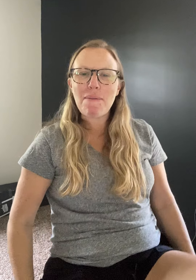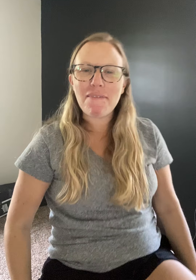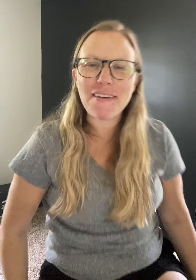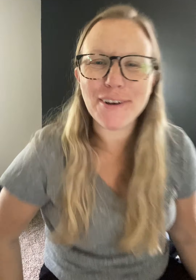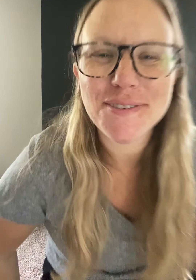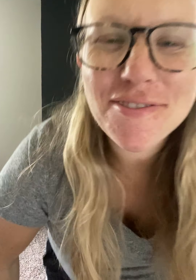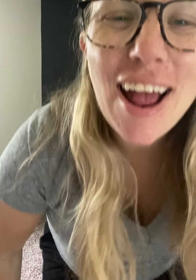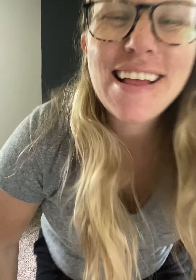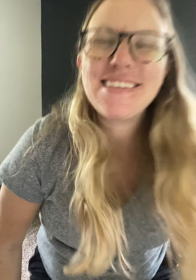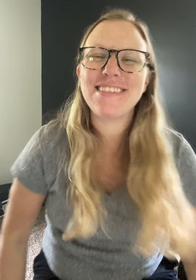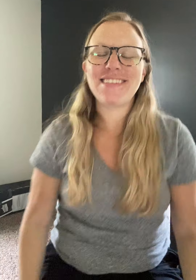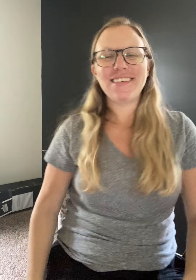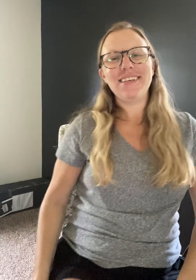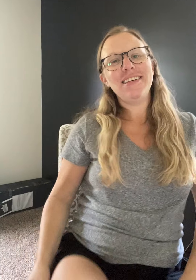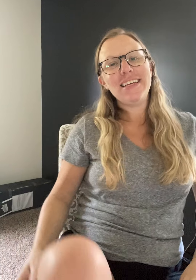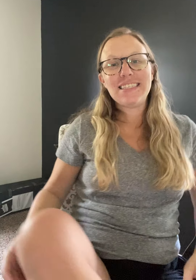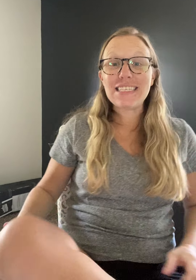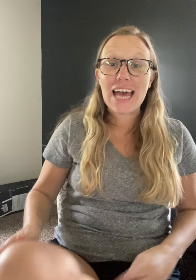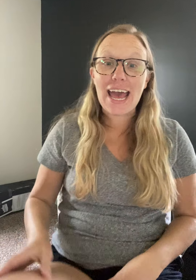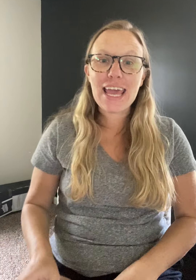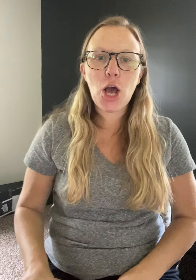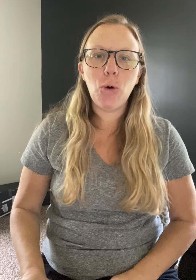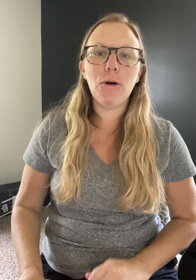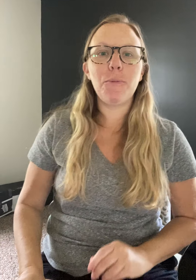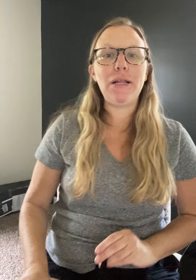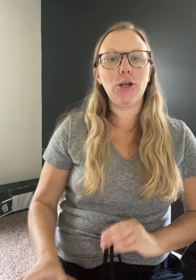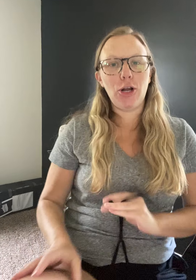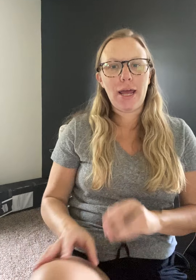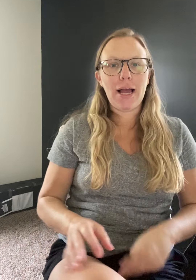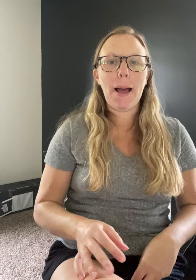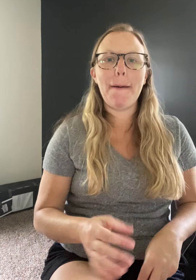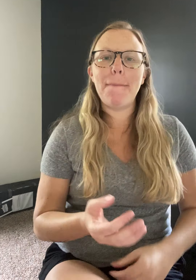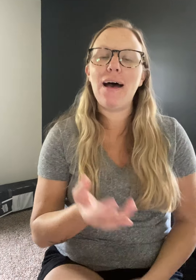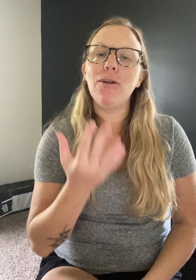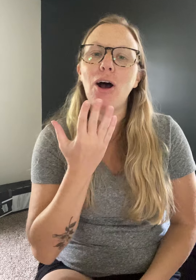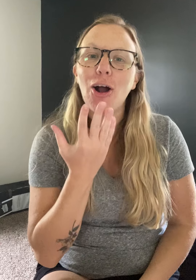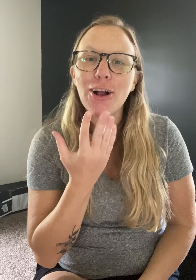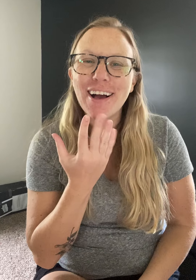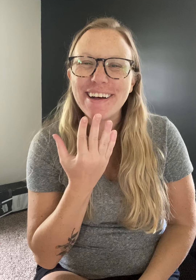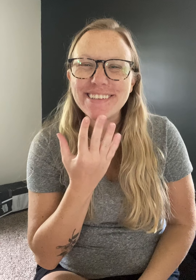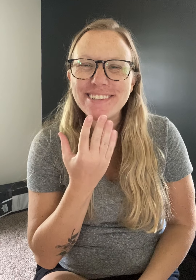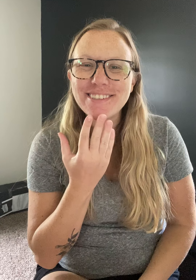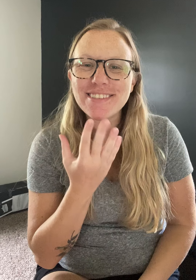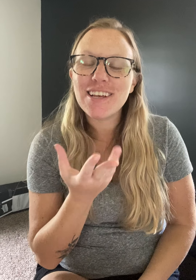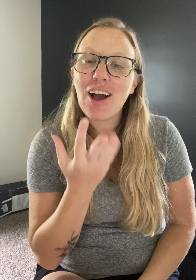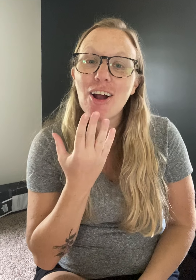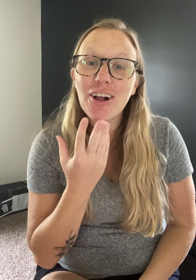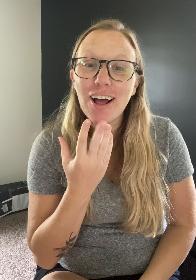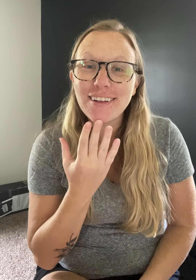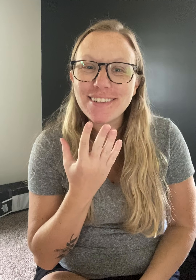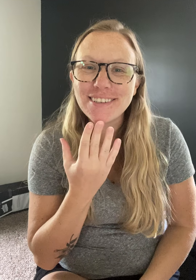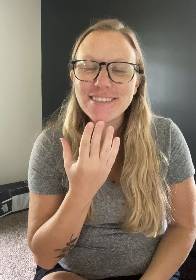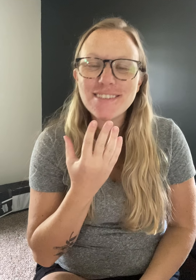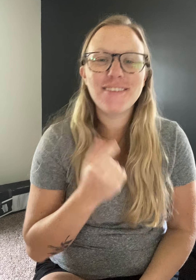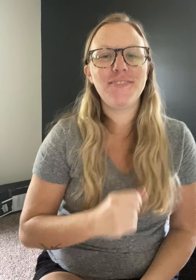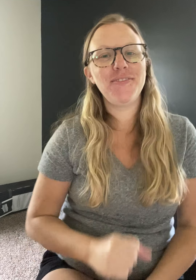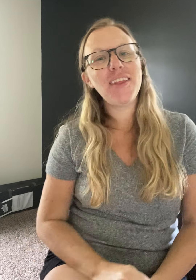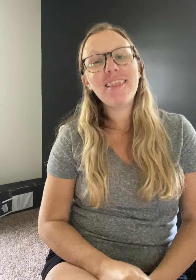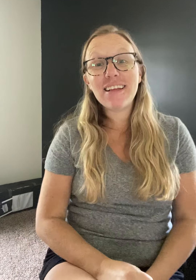Hi, baby fingers friends. Today, we're gonna be learning about our colors. Our colors. Let's